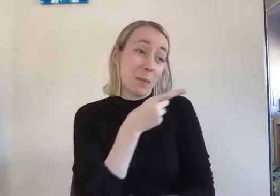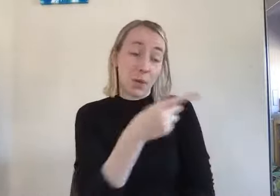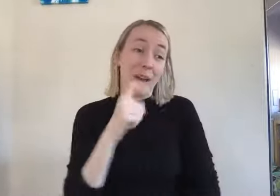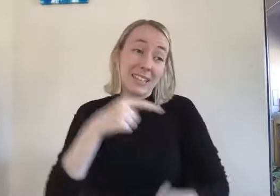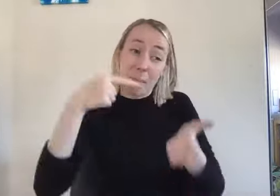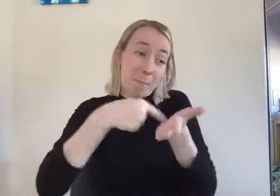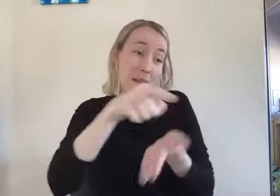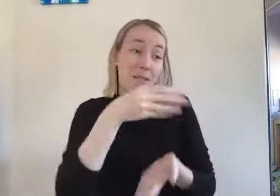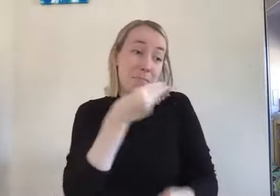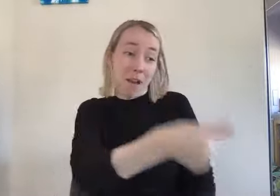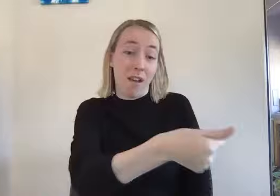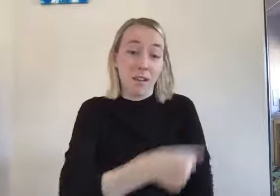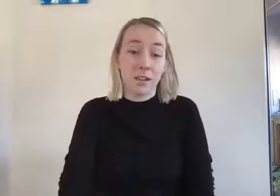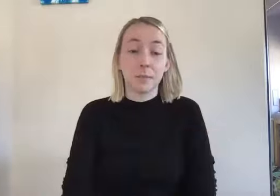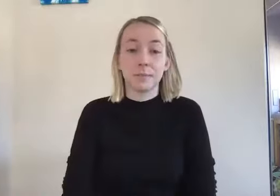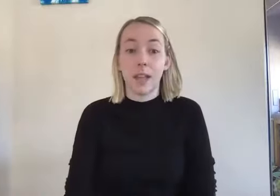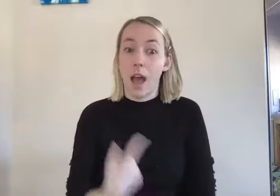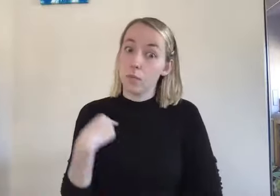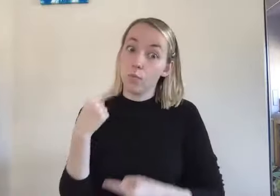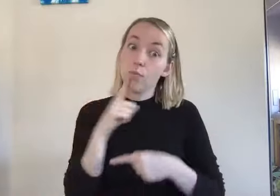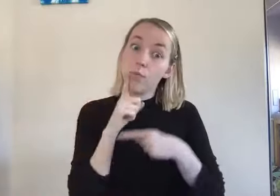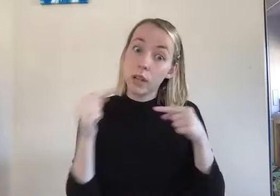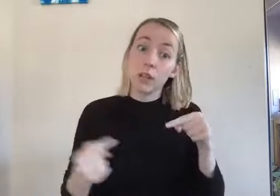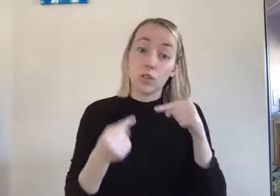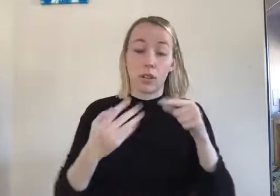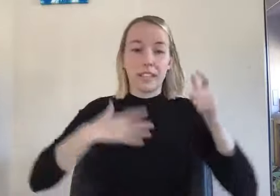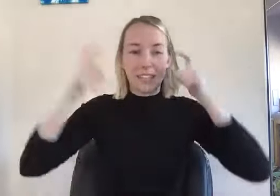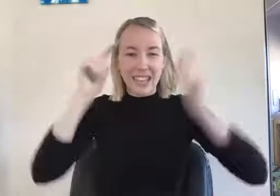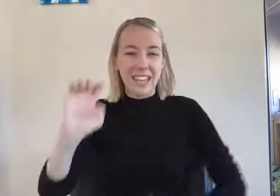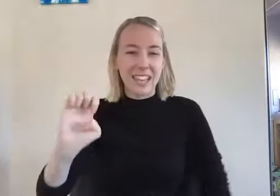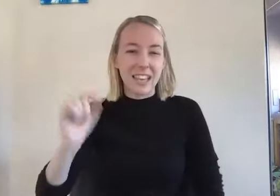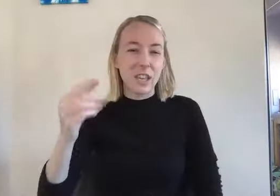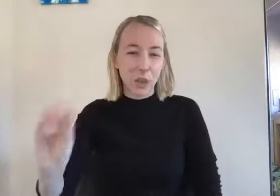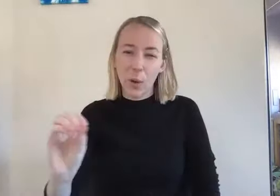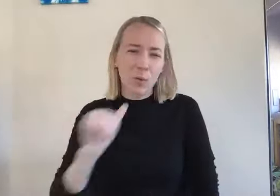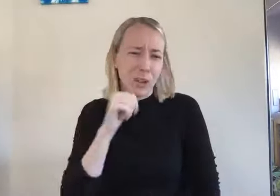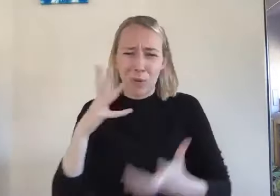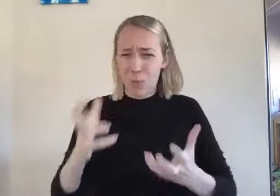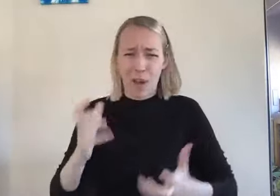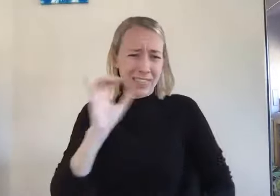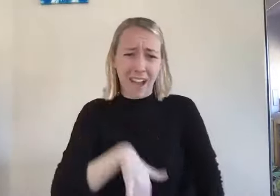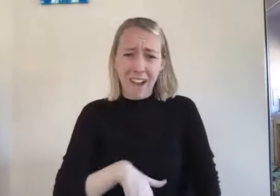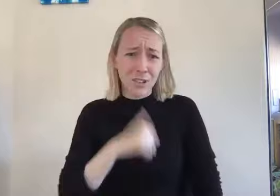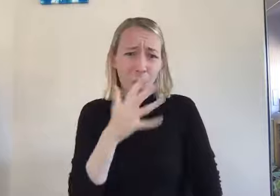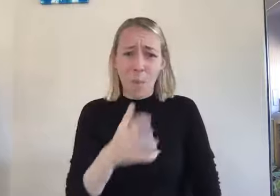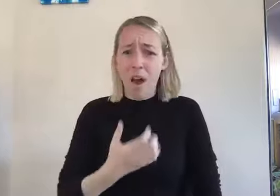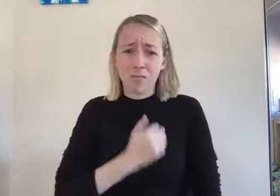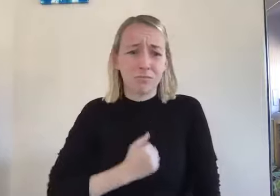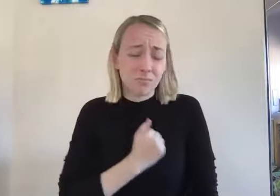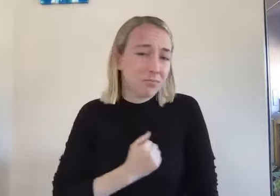you and I need to pay you back. I had a real hard time with that. The ego doesn't want us to make these amends.